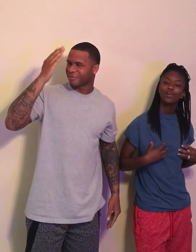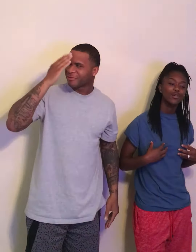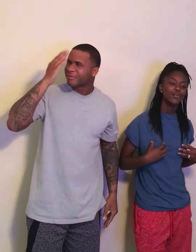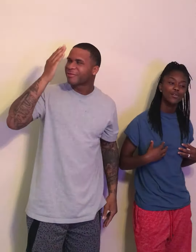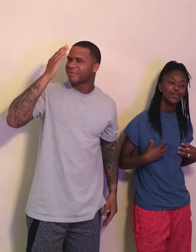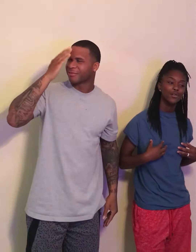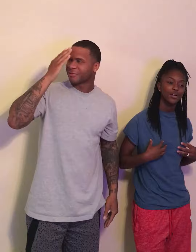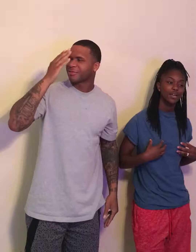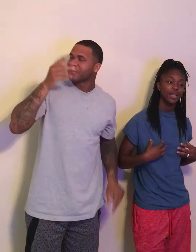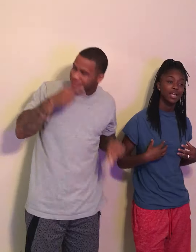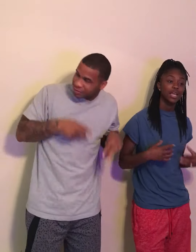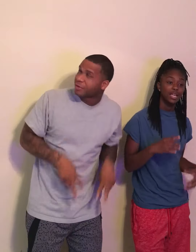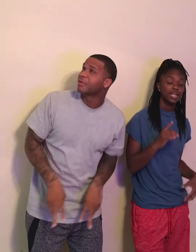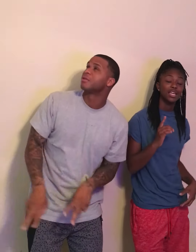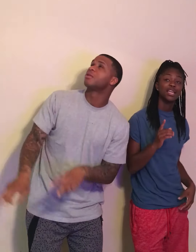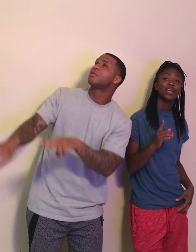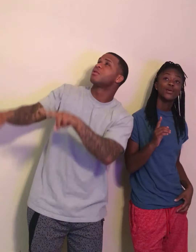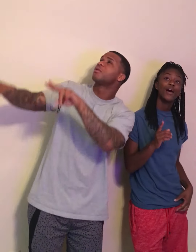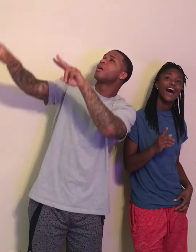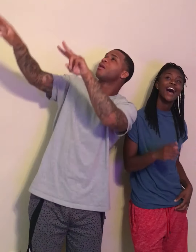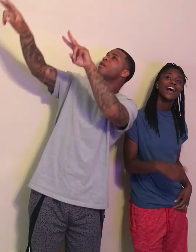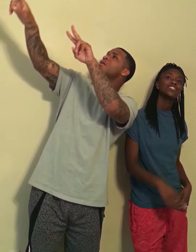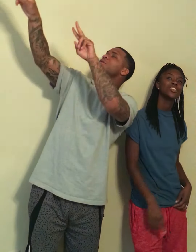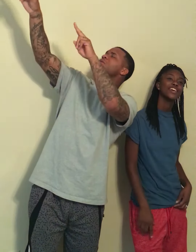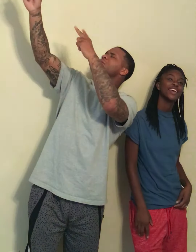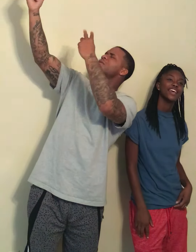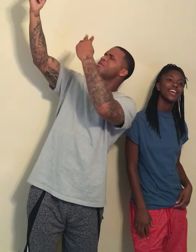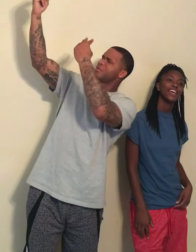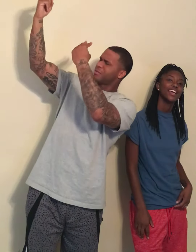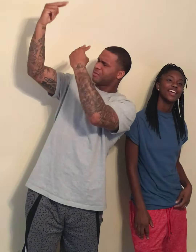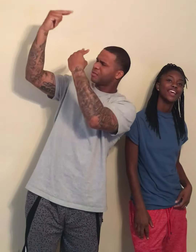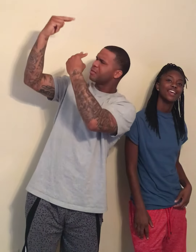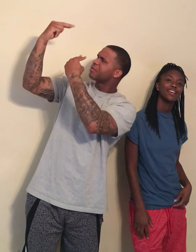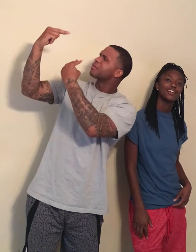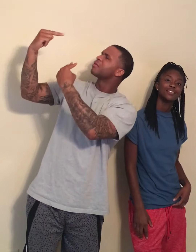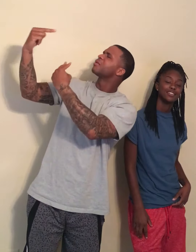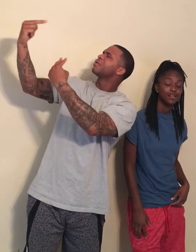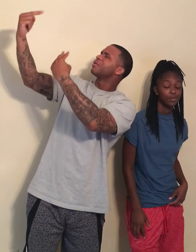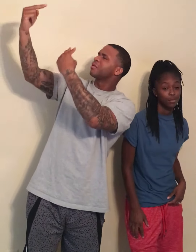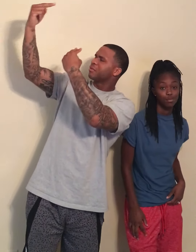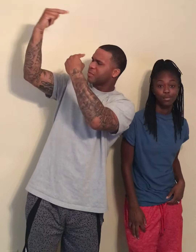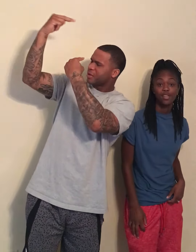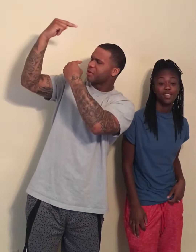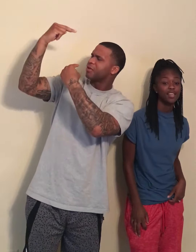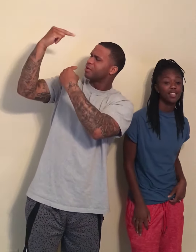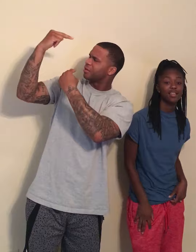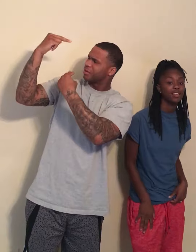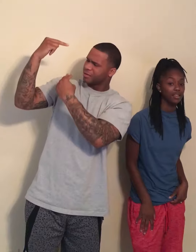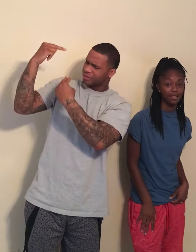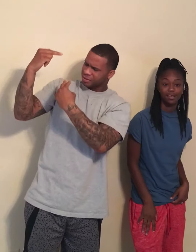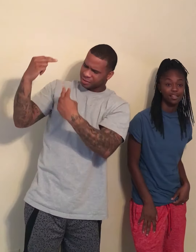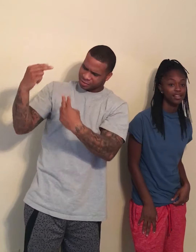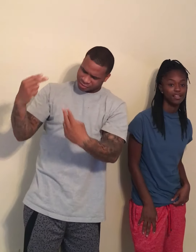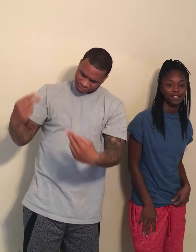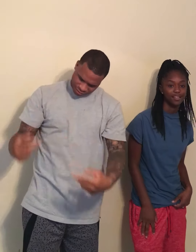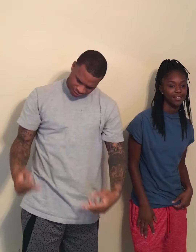He watches me.